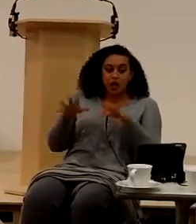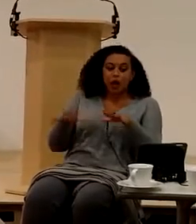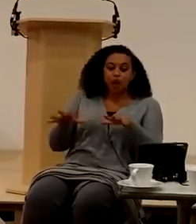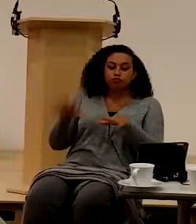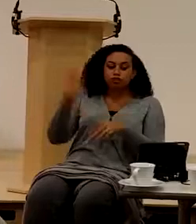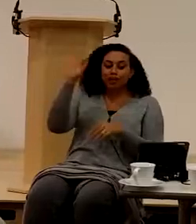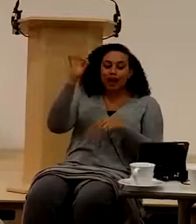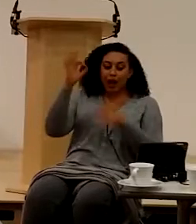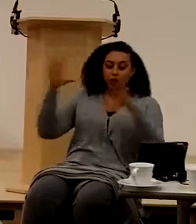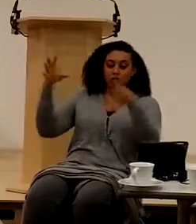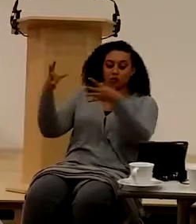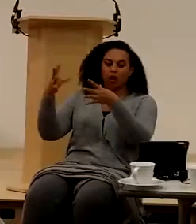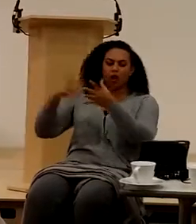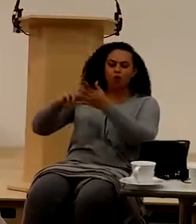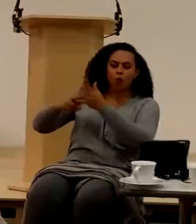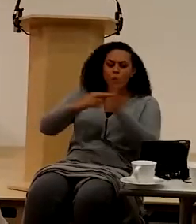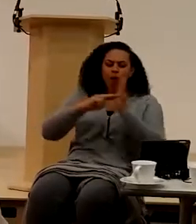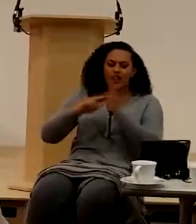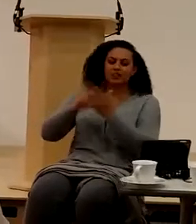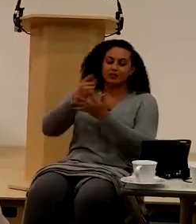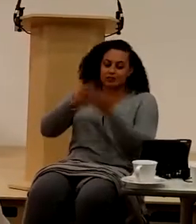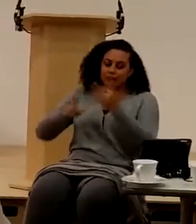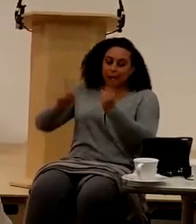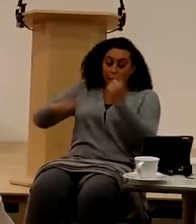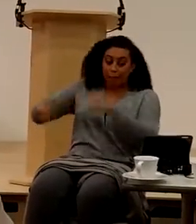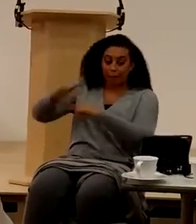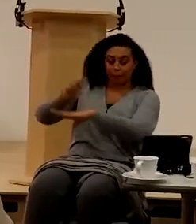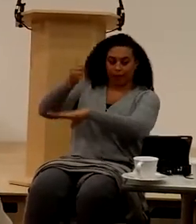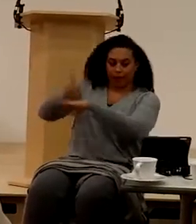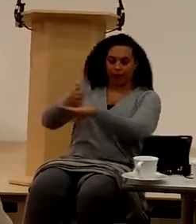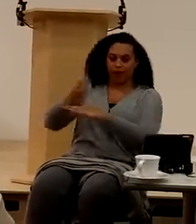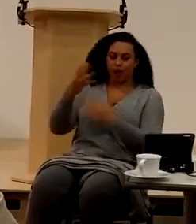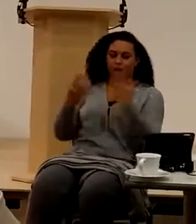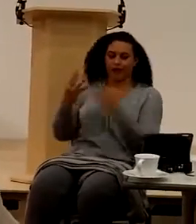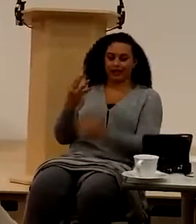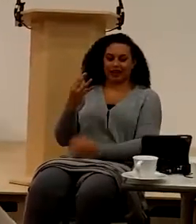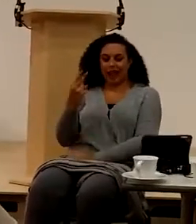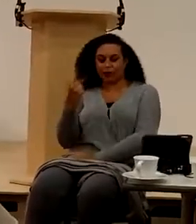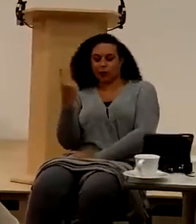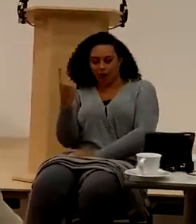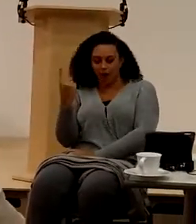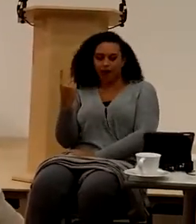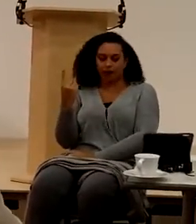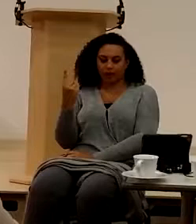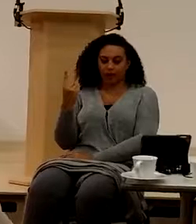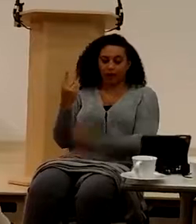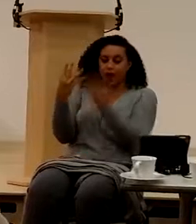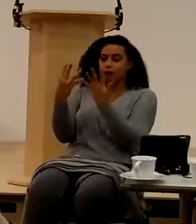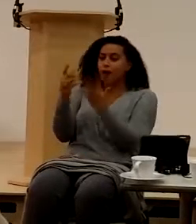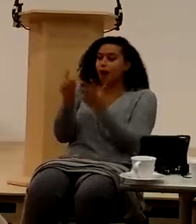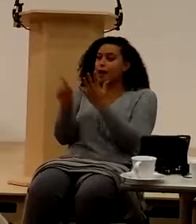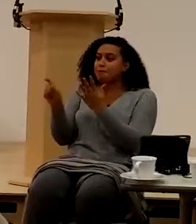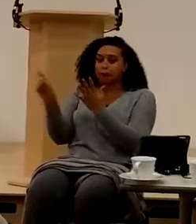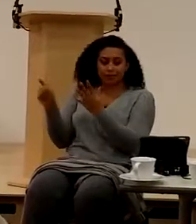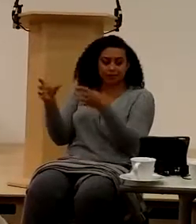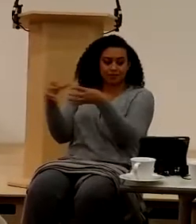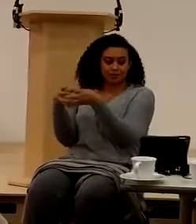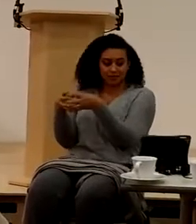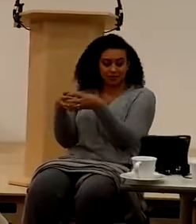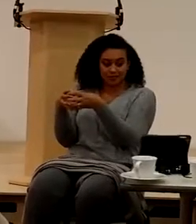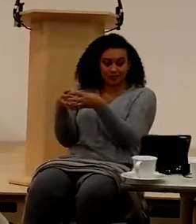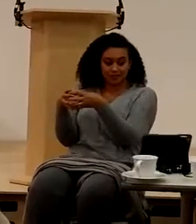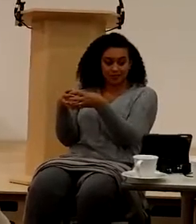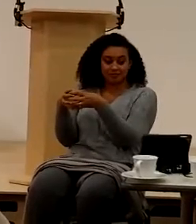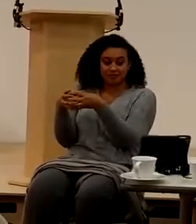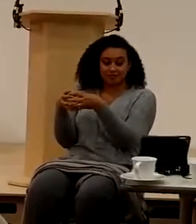in the first half of the 80s, but by mid-90s, we